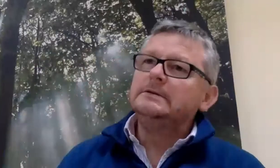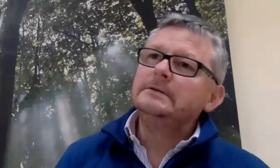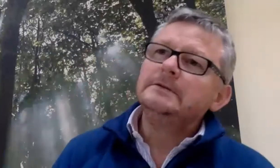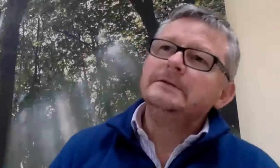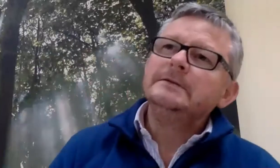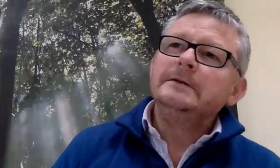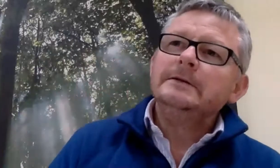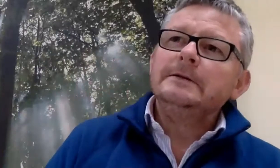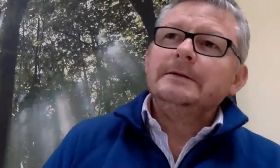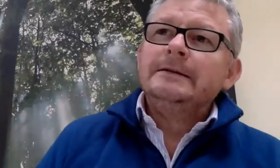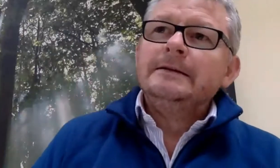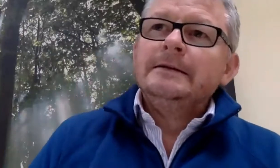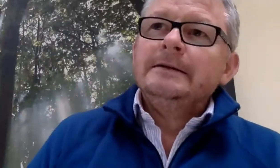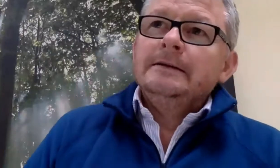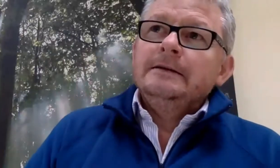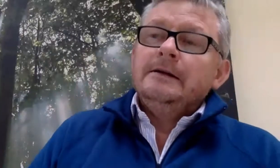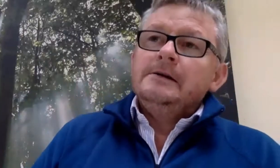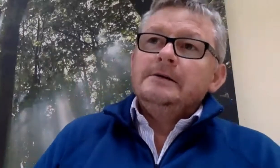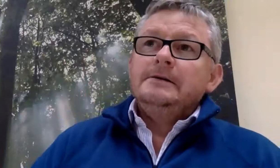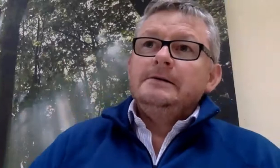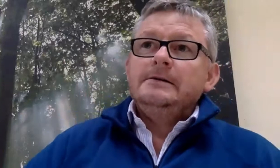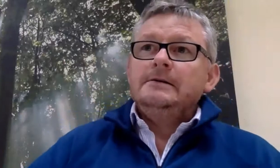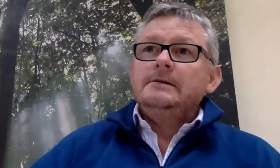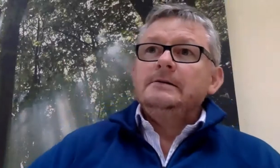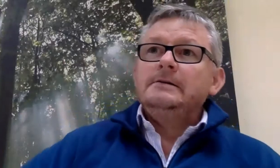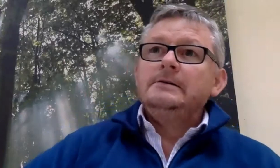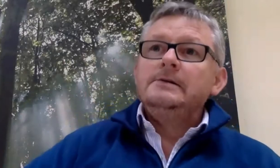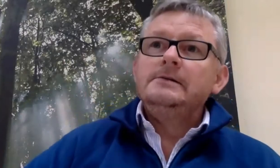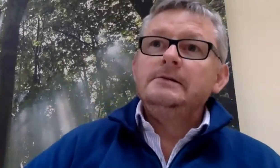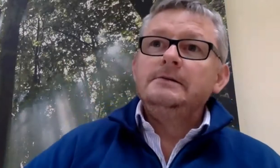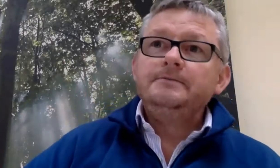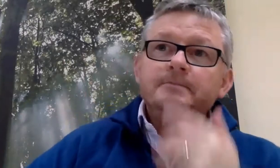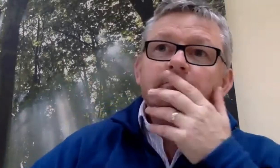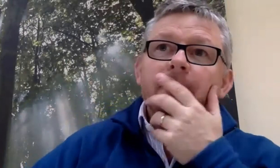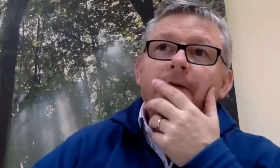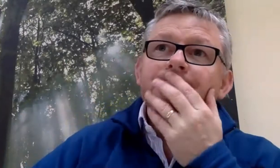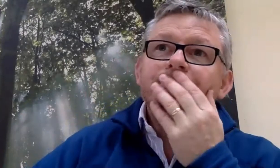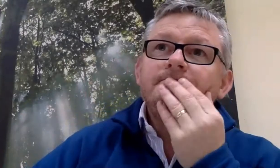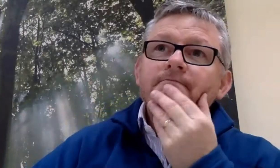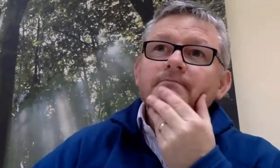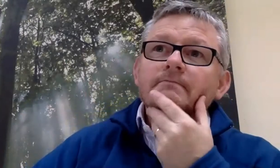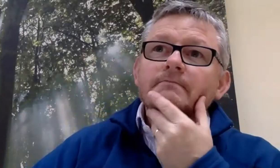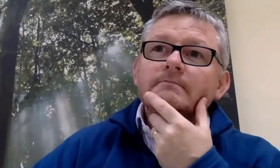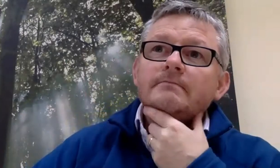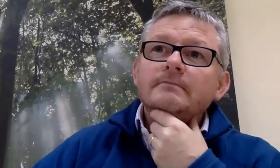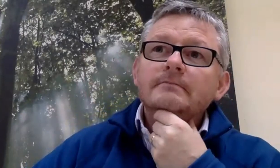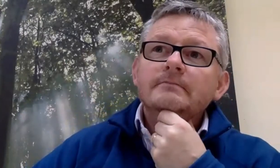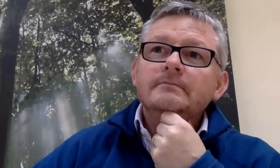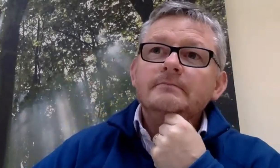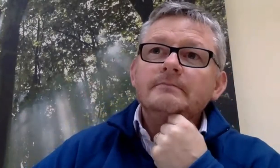you have legislation around disability, it's easier for us to come together and find a sense of leadership, I think, because